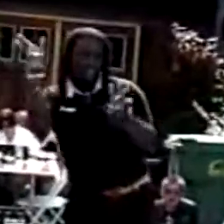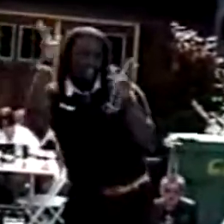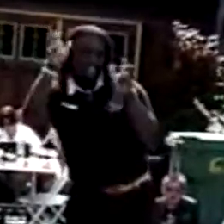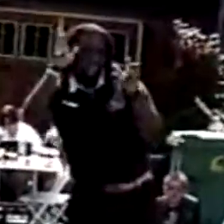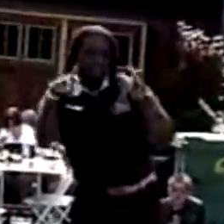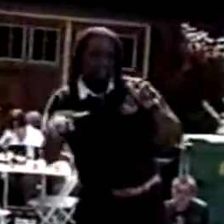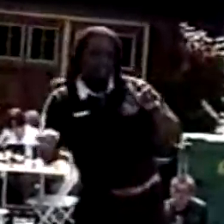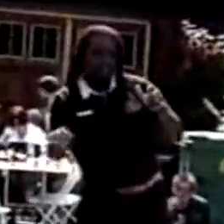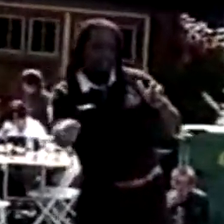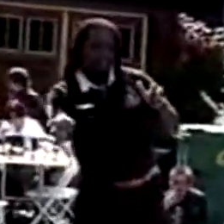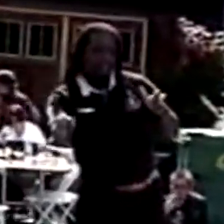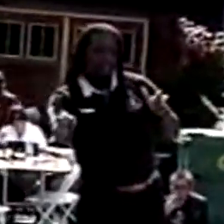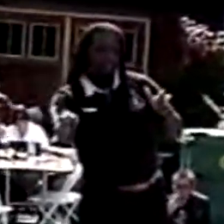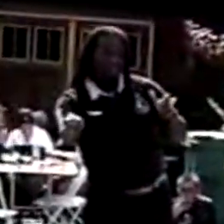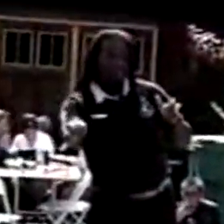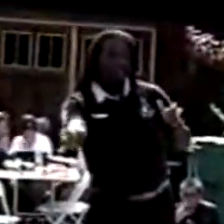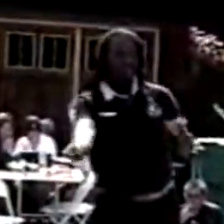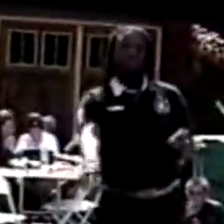eels.